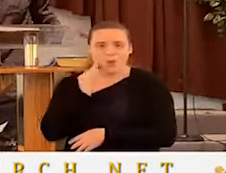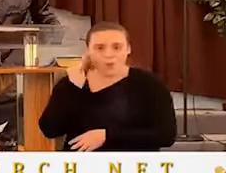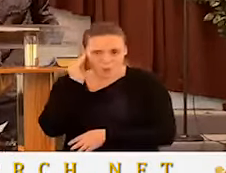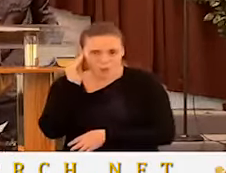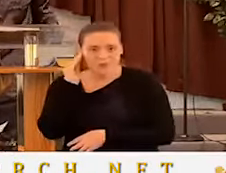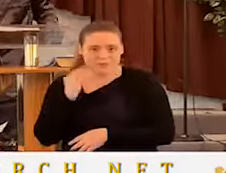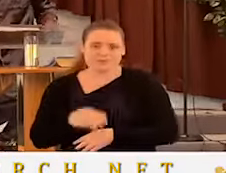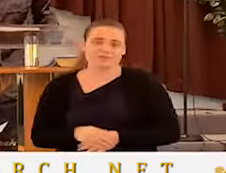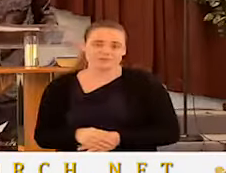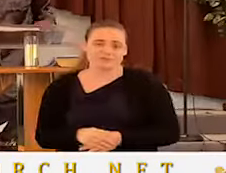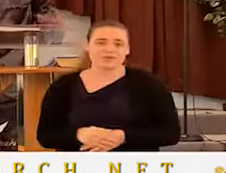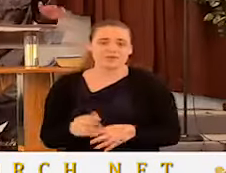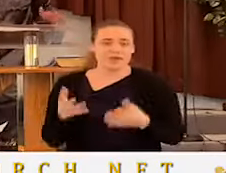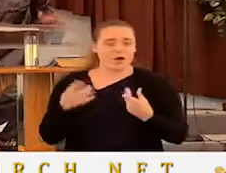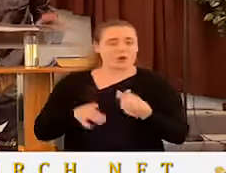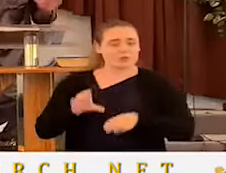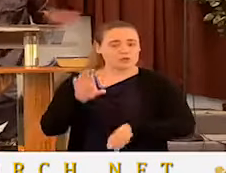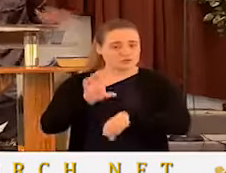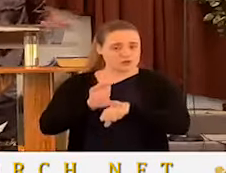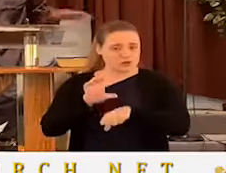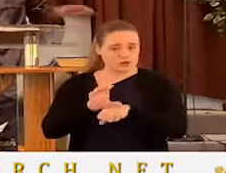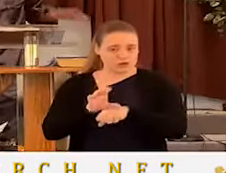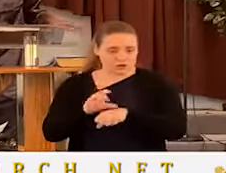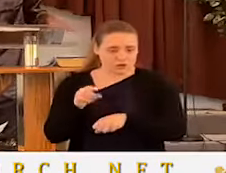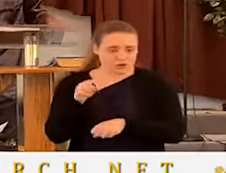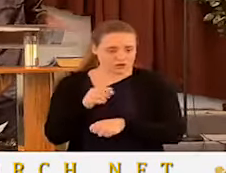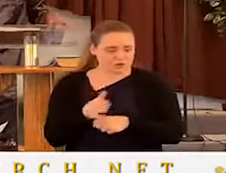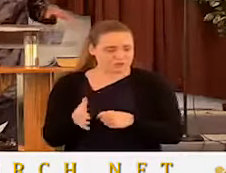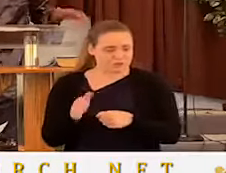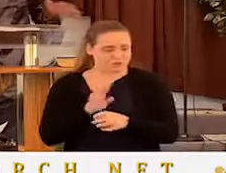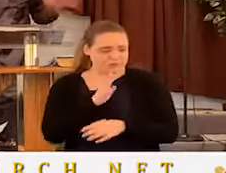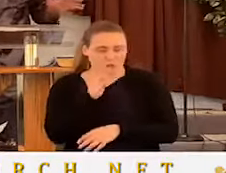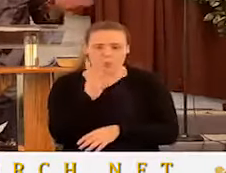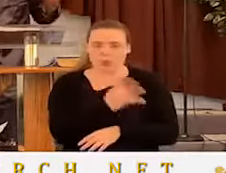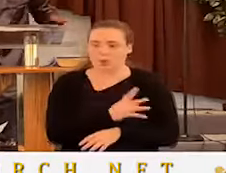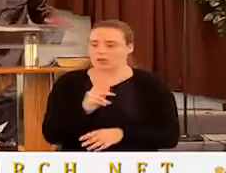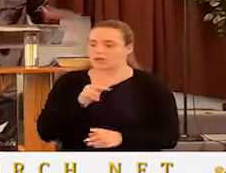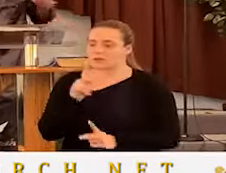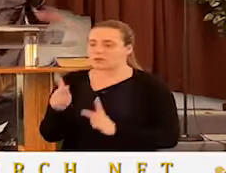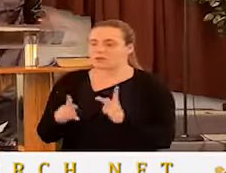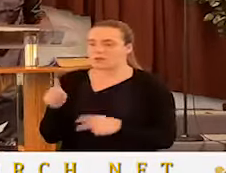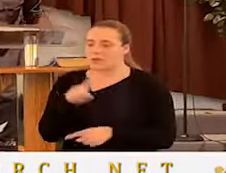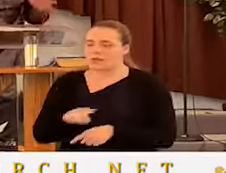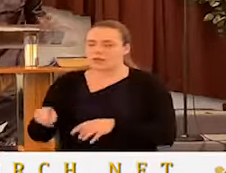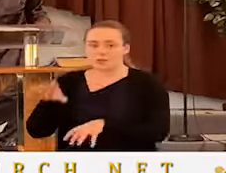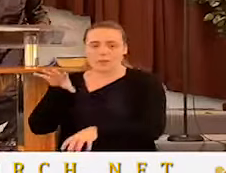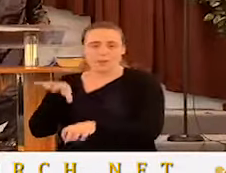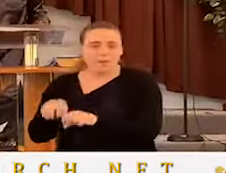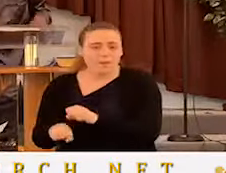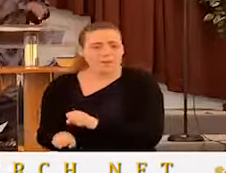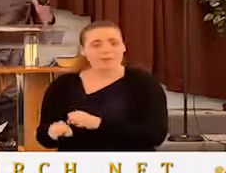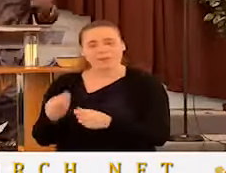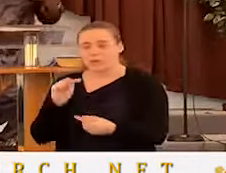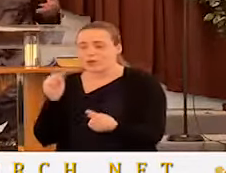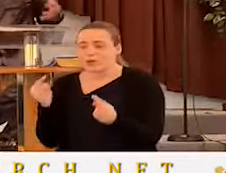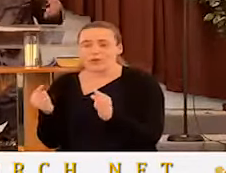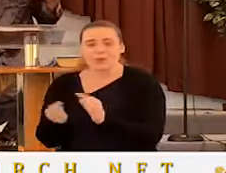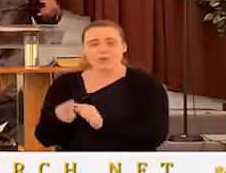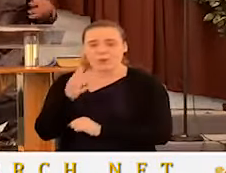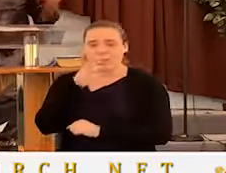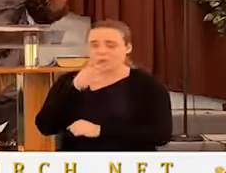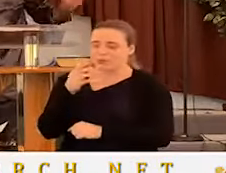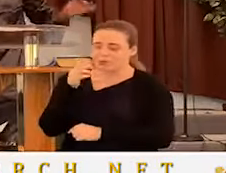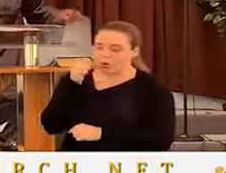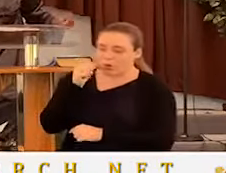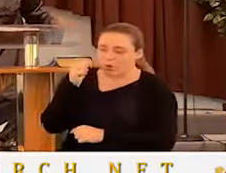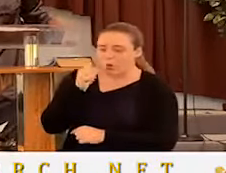up predators, those that have been raped and molested, the innocent boys and girls and women, but